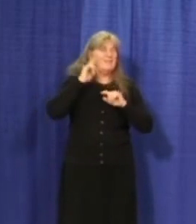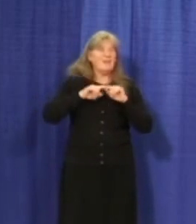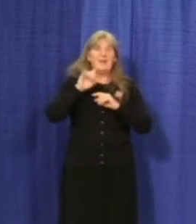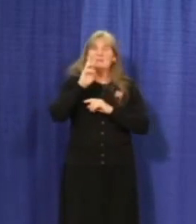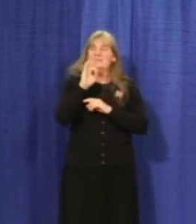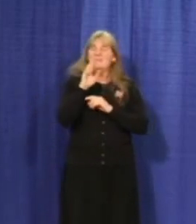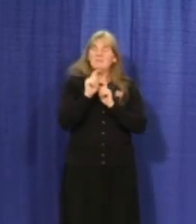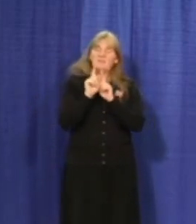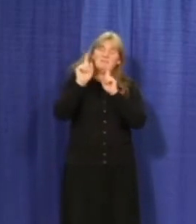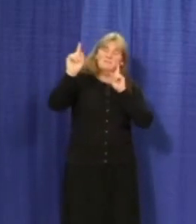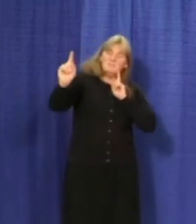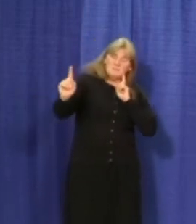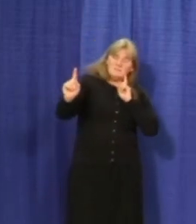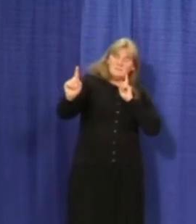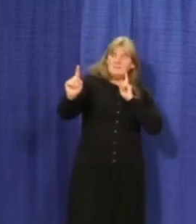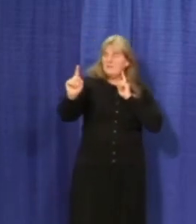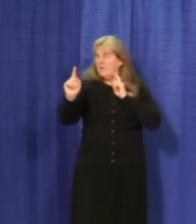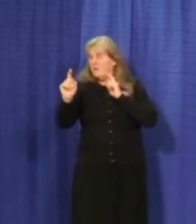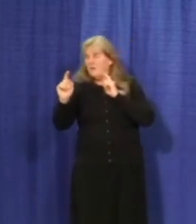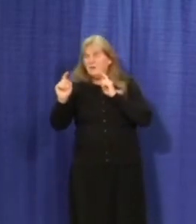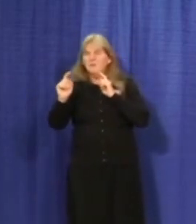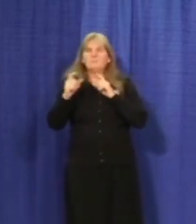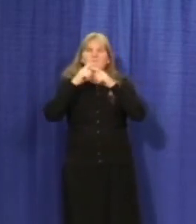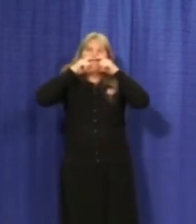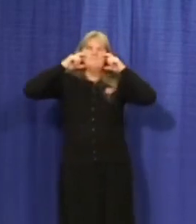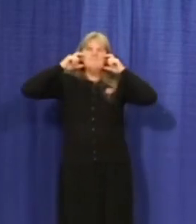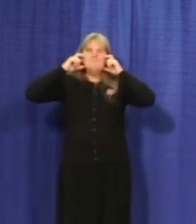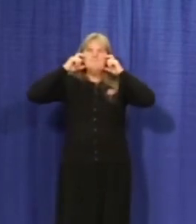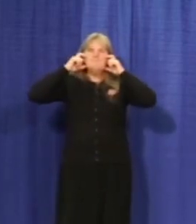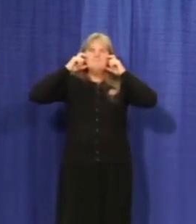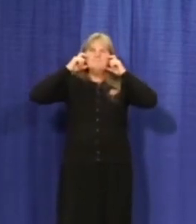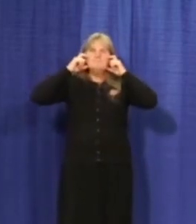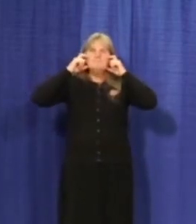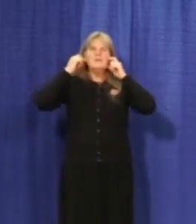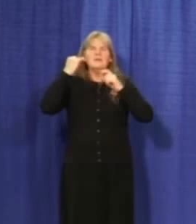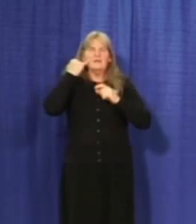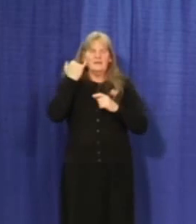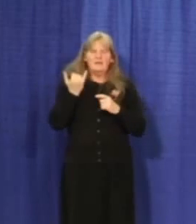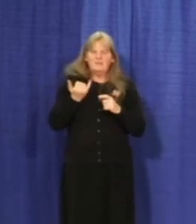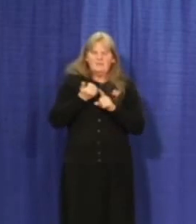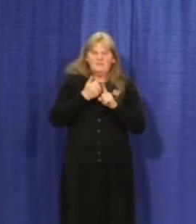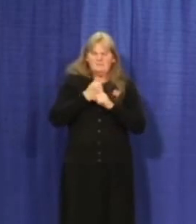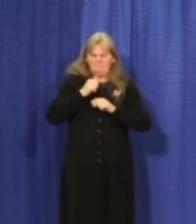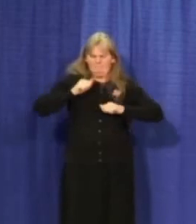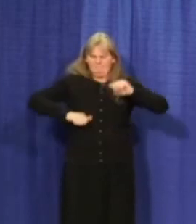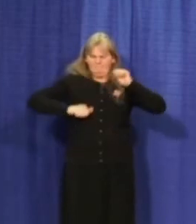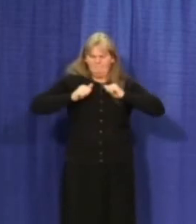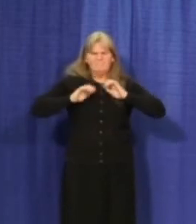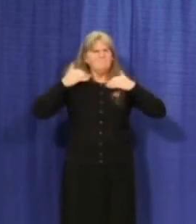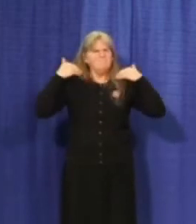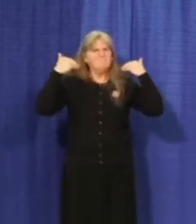to temporary crowds or poor spacing, put on a mask. If in doubt, put on a mask.